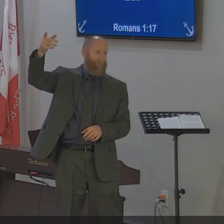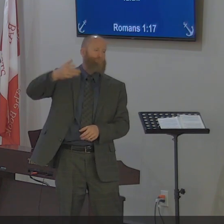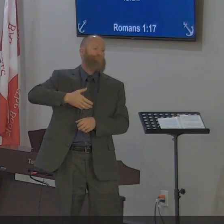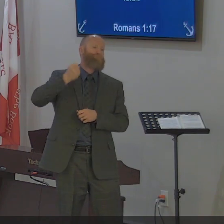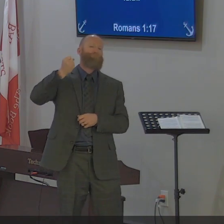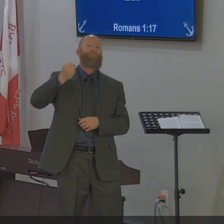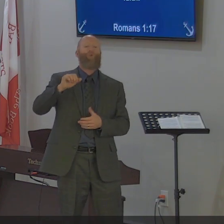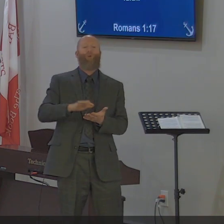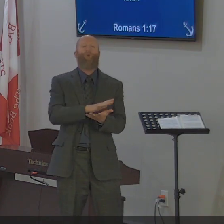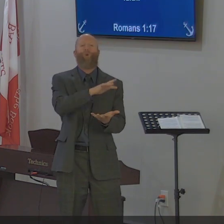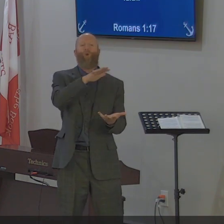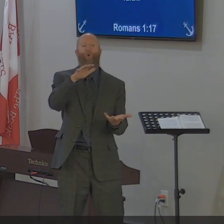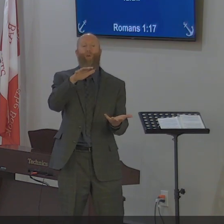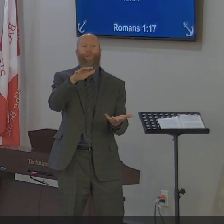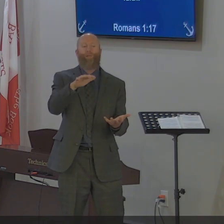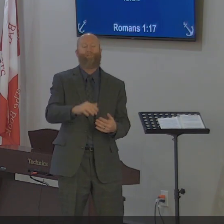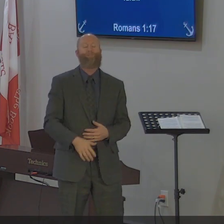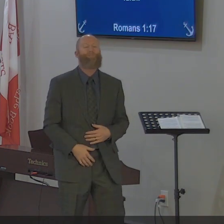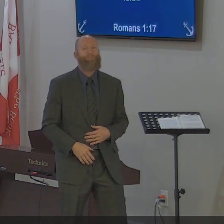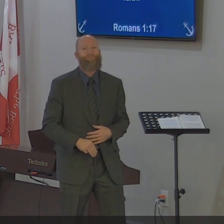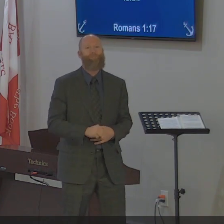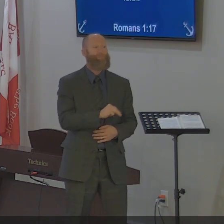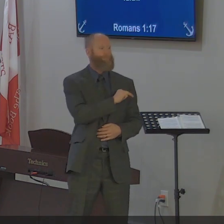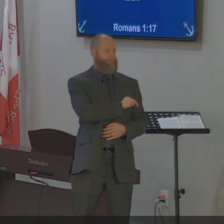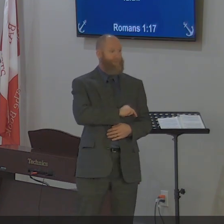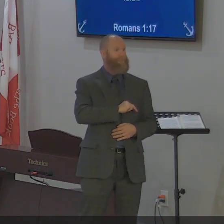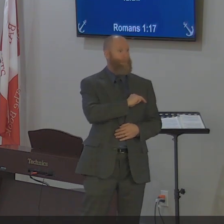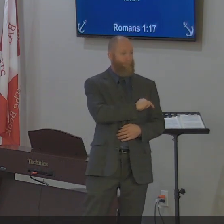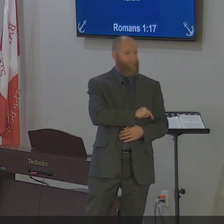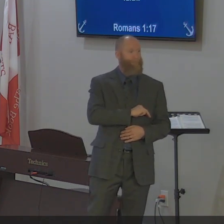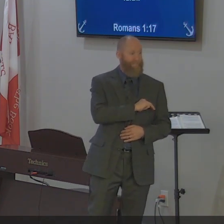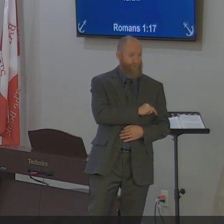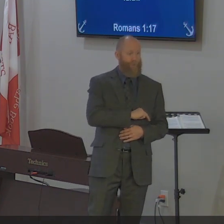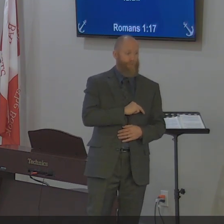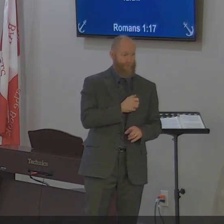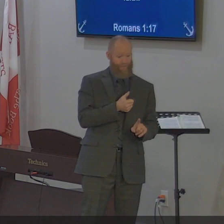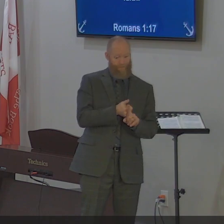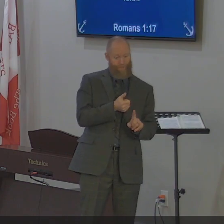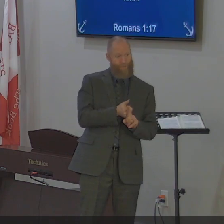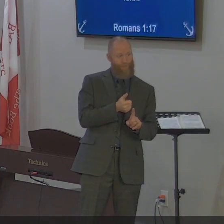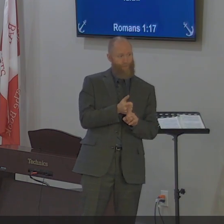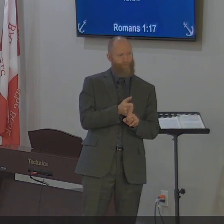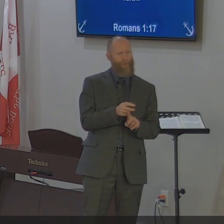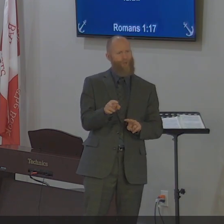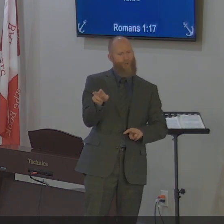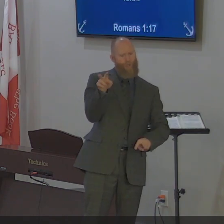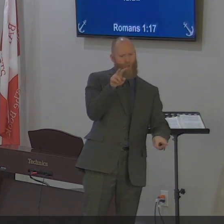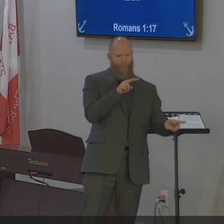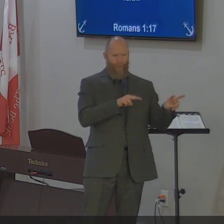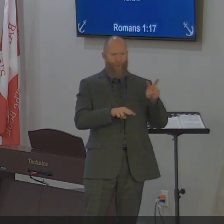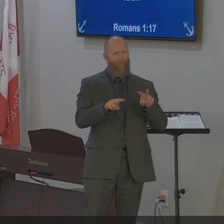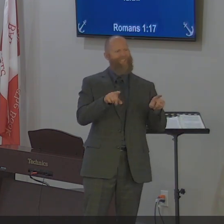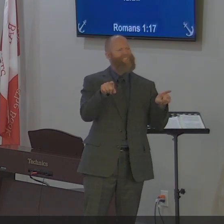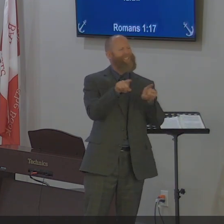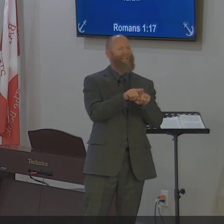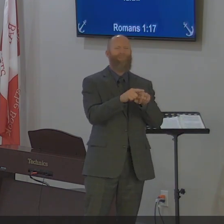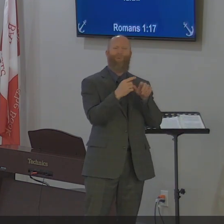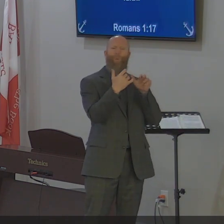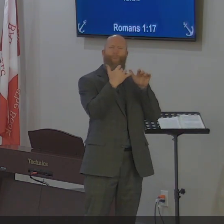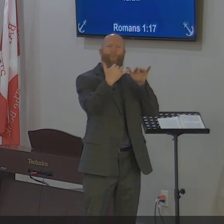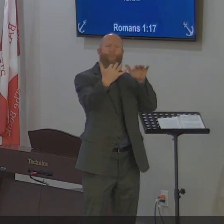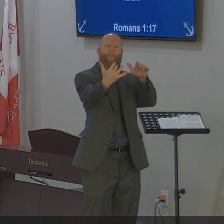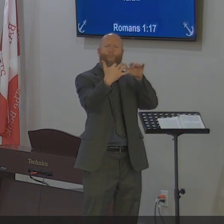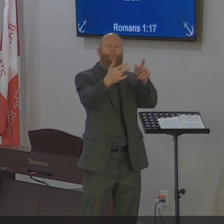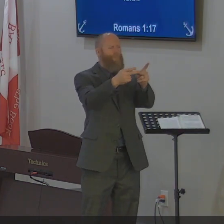Missions, I said it again this morning, but missions, if you were to look at missions as a battlefield, right? As